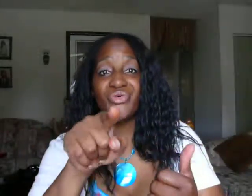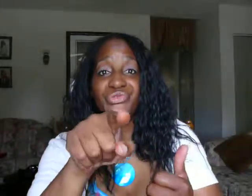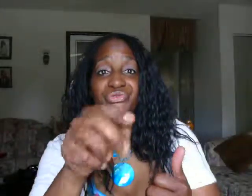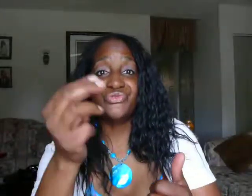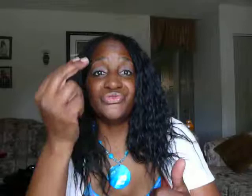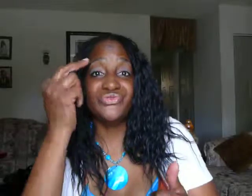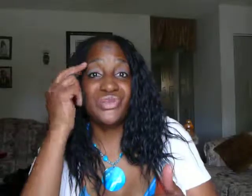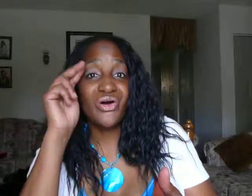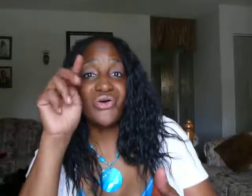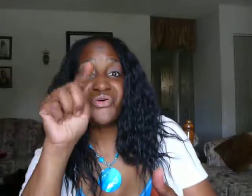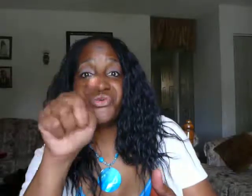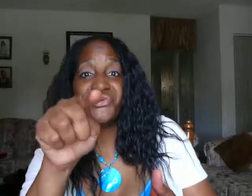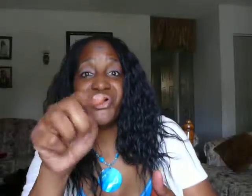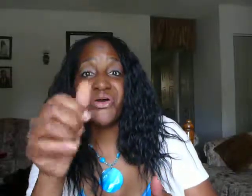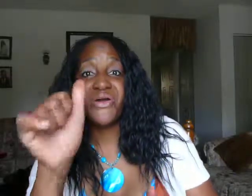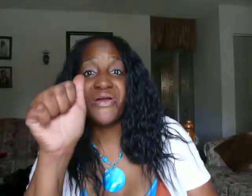you know your